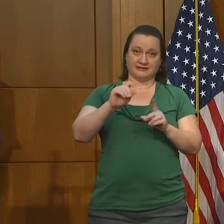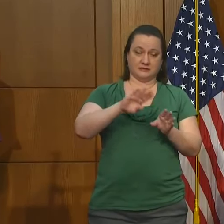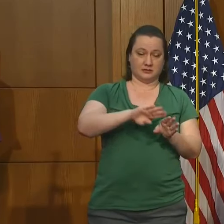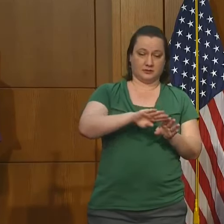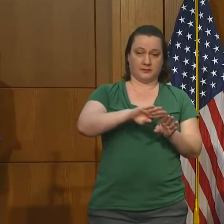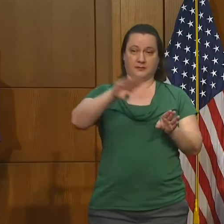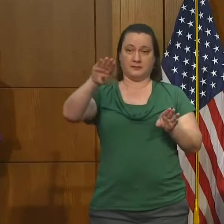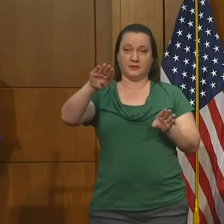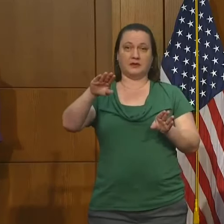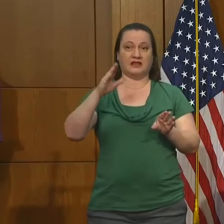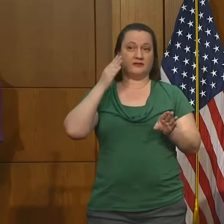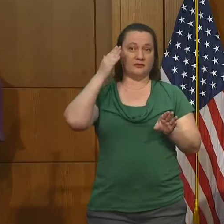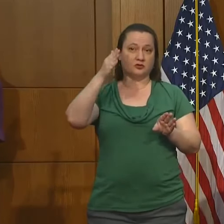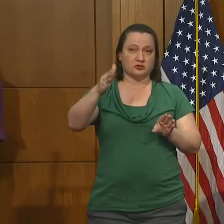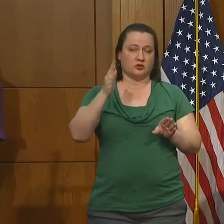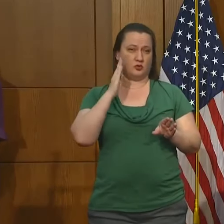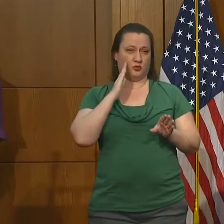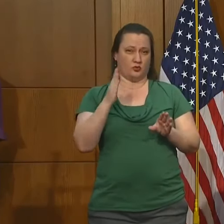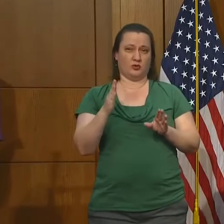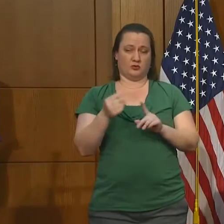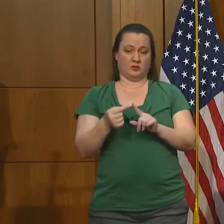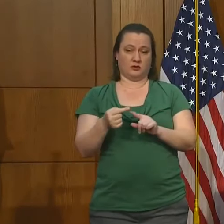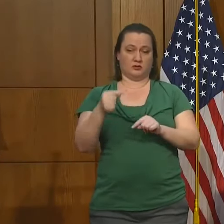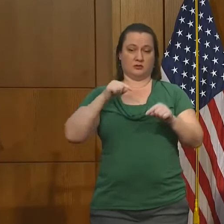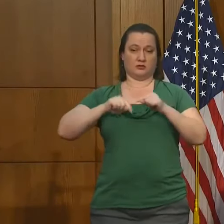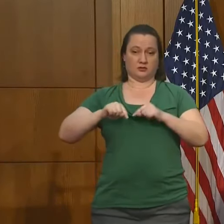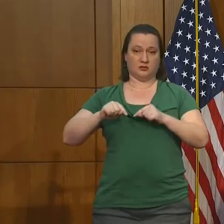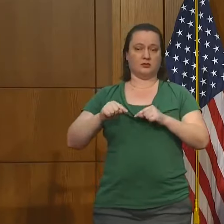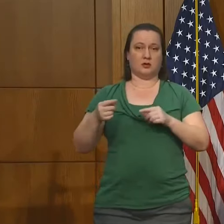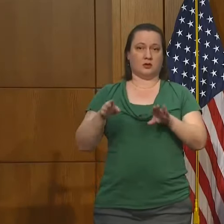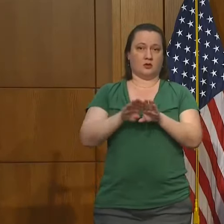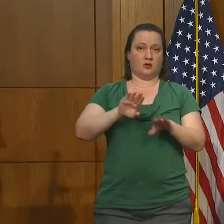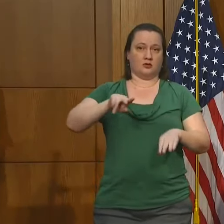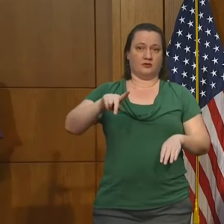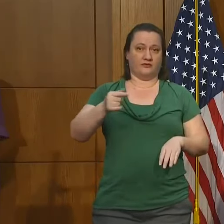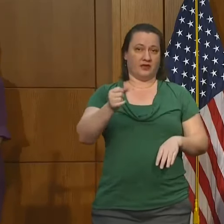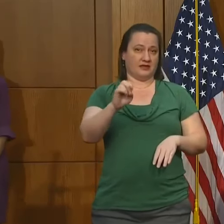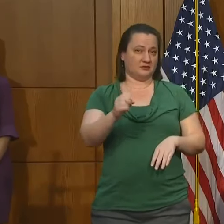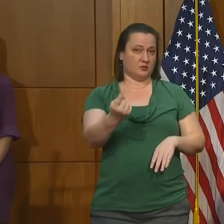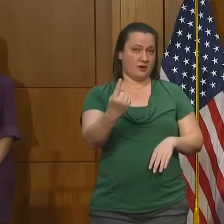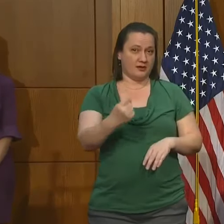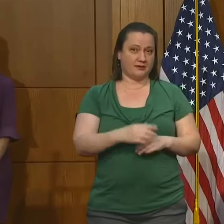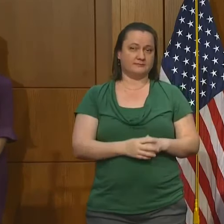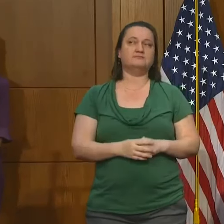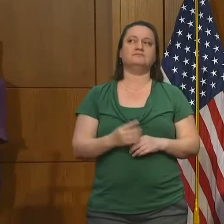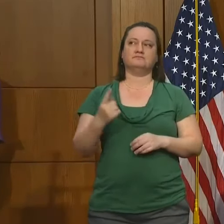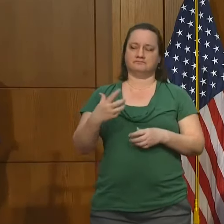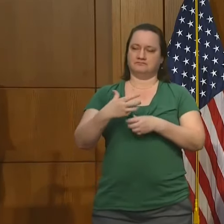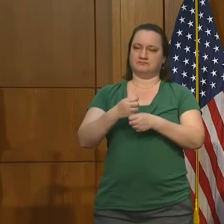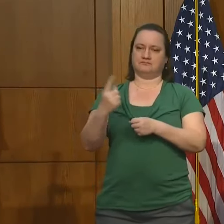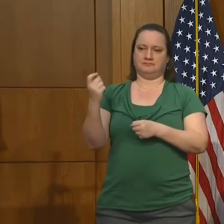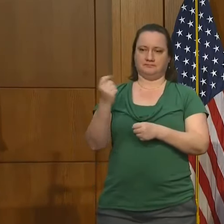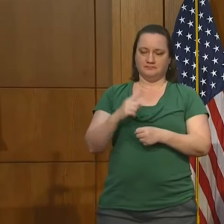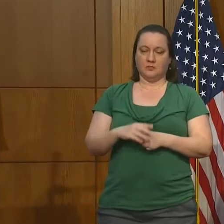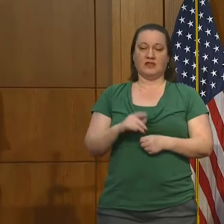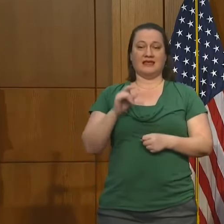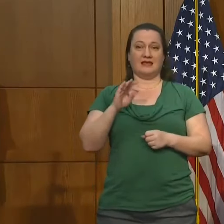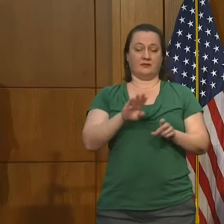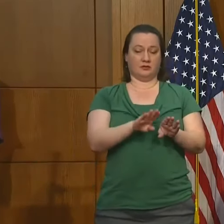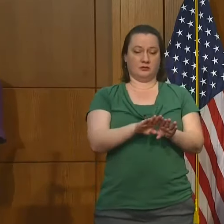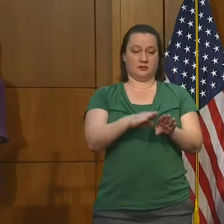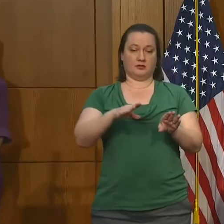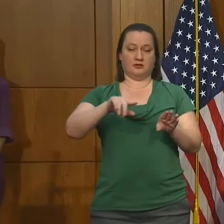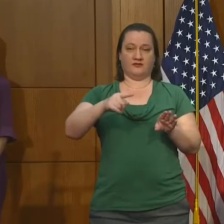reinstated? The question is if there's a surge in some of the numbers in our data moving forward, could